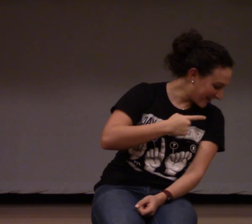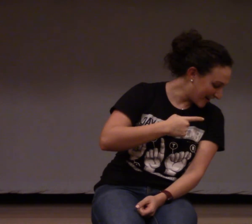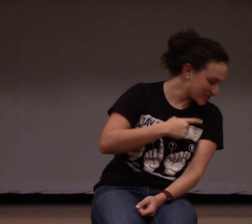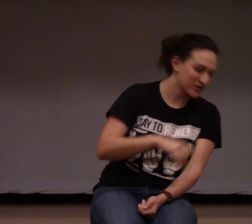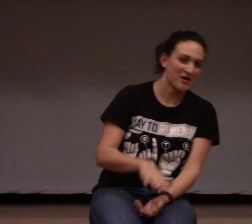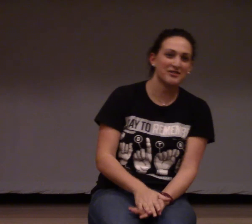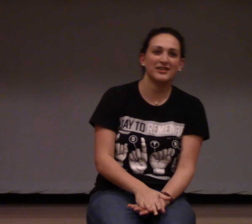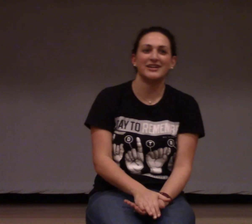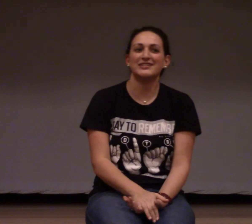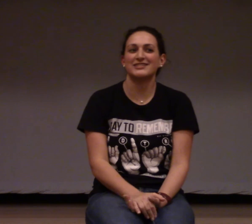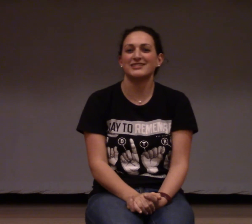Chocolate.